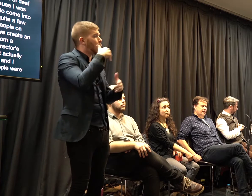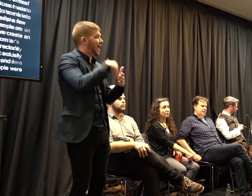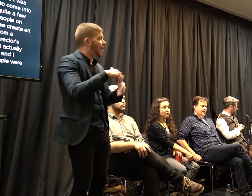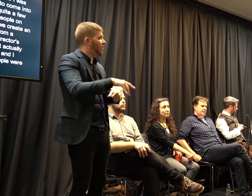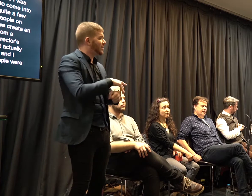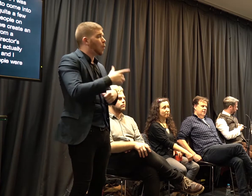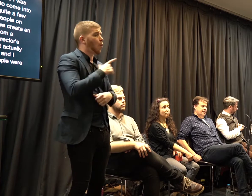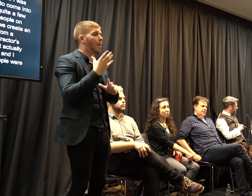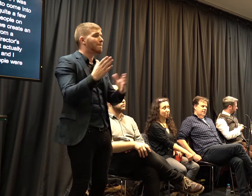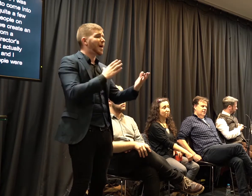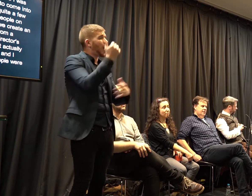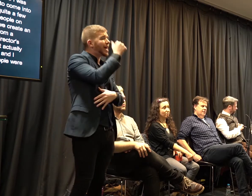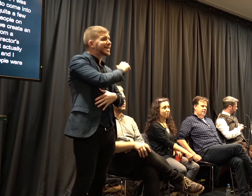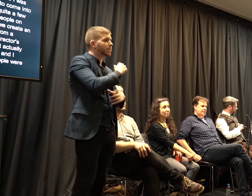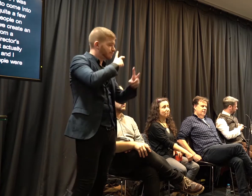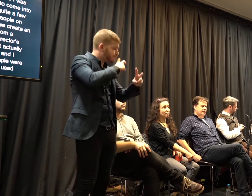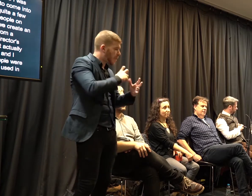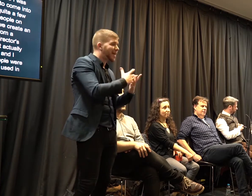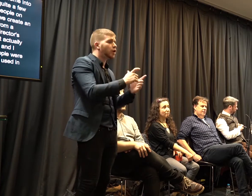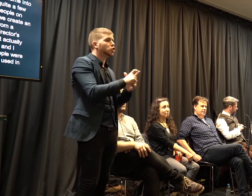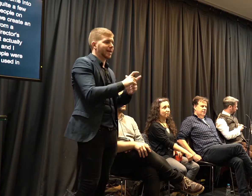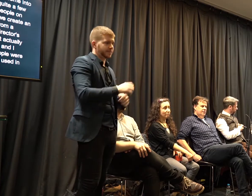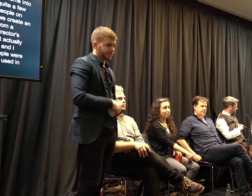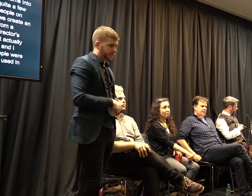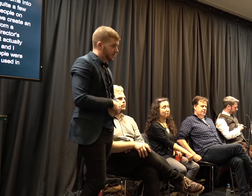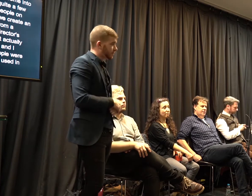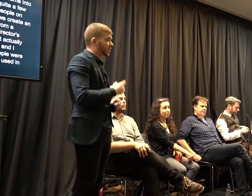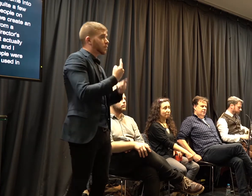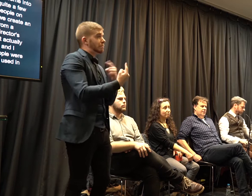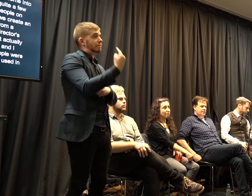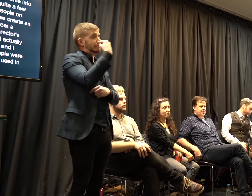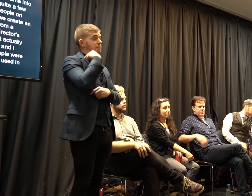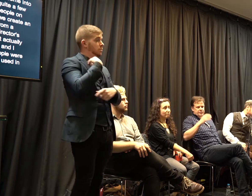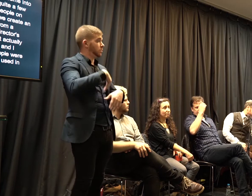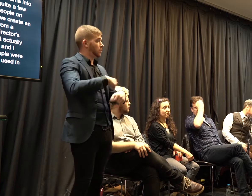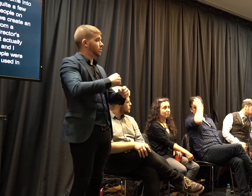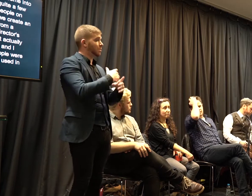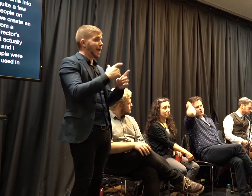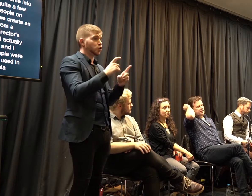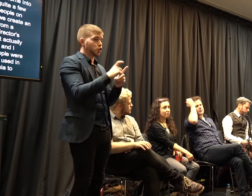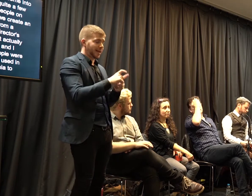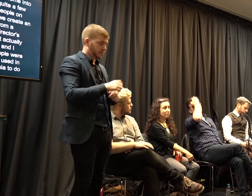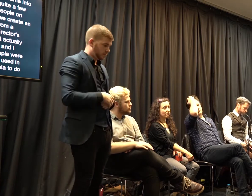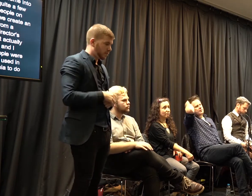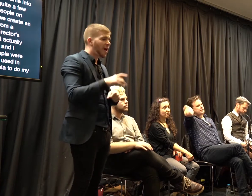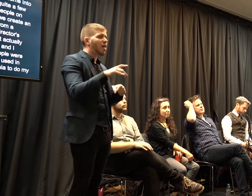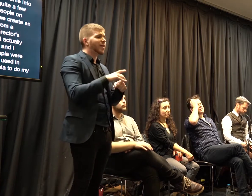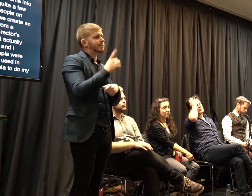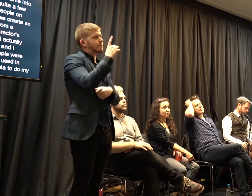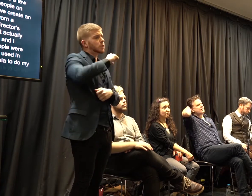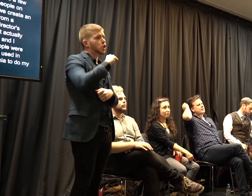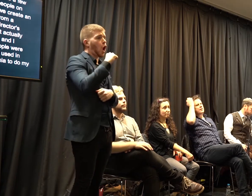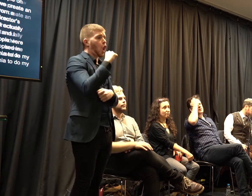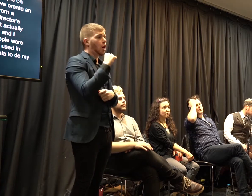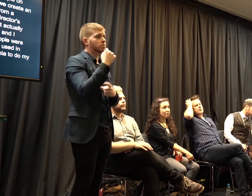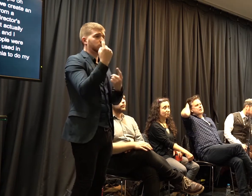back into academia to do my PhD. Now, at the time that I started, one of the theatres in Scotland actually